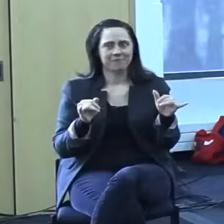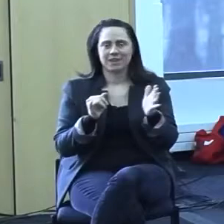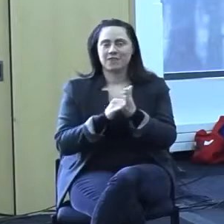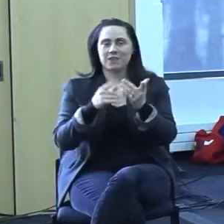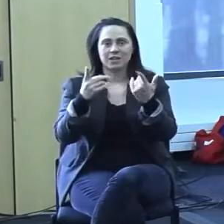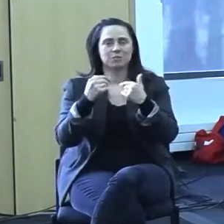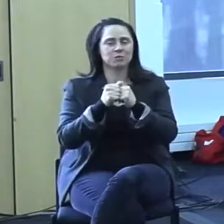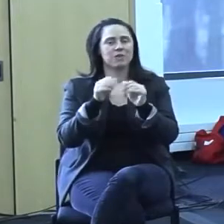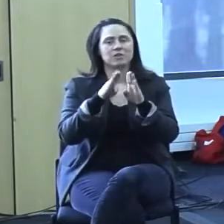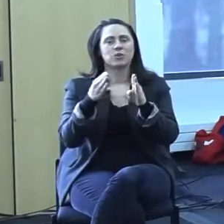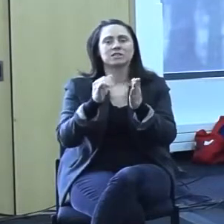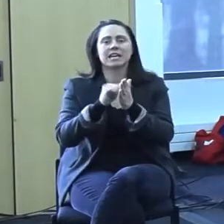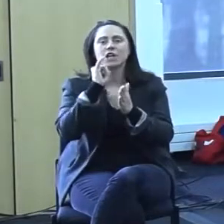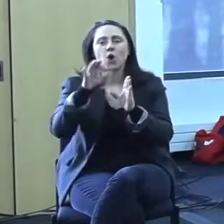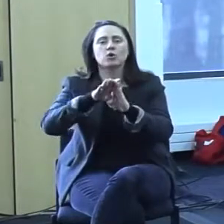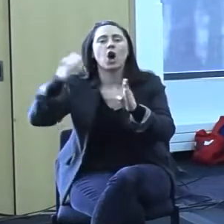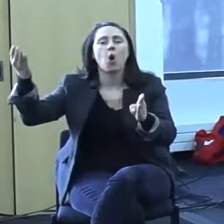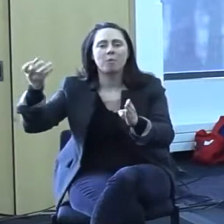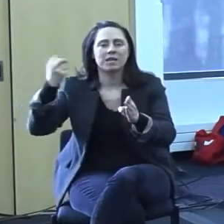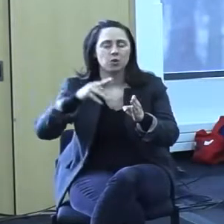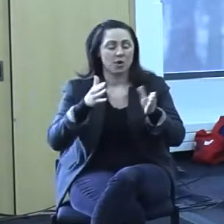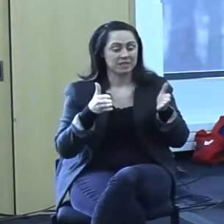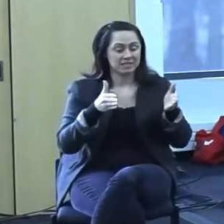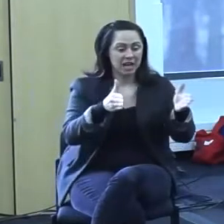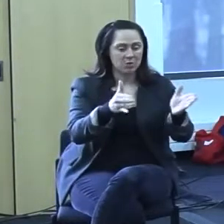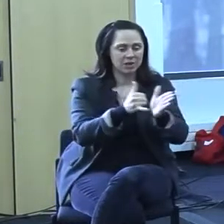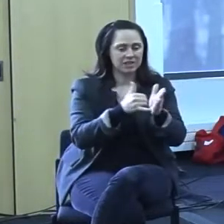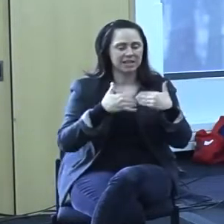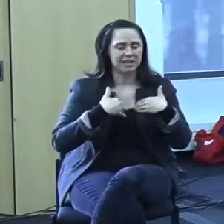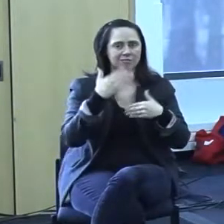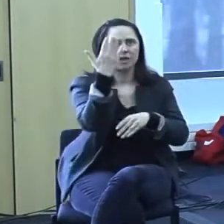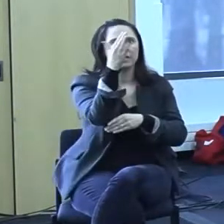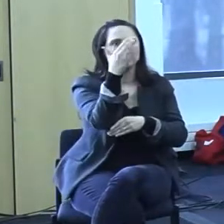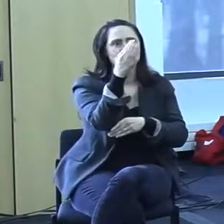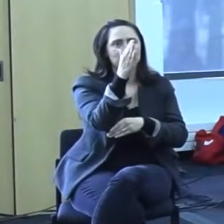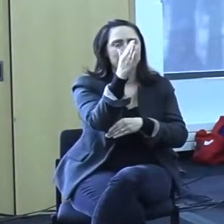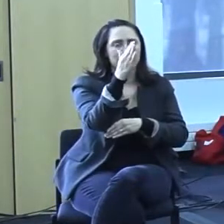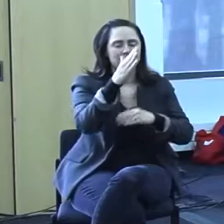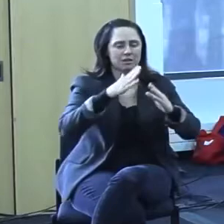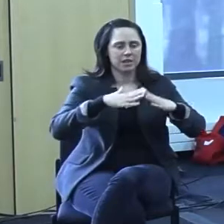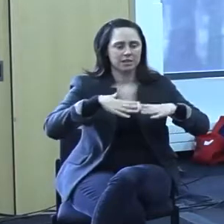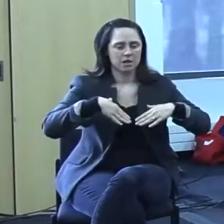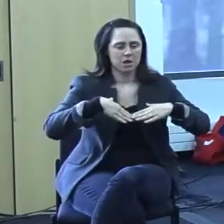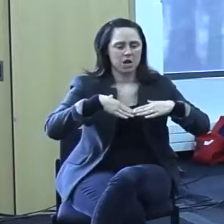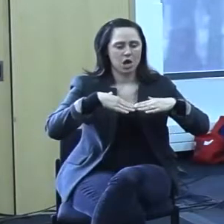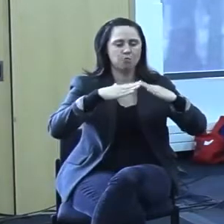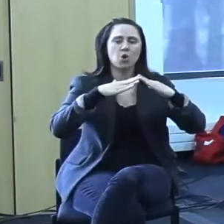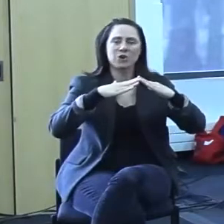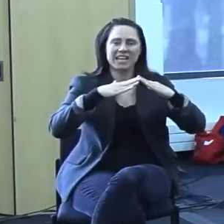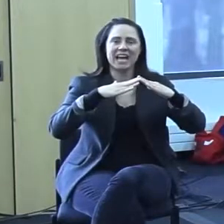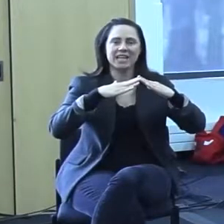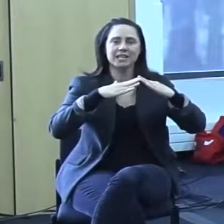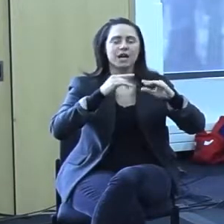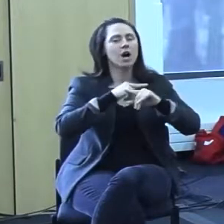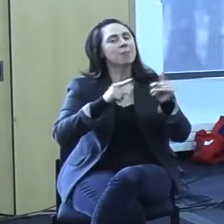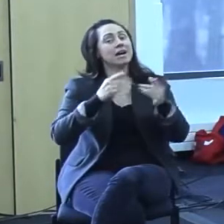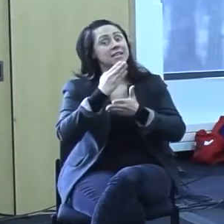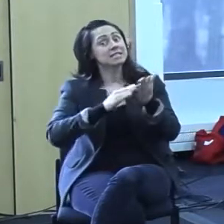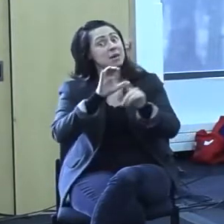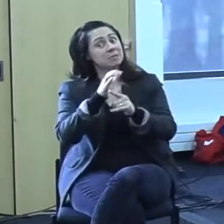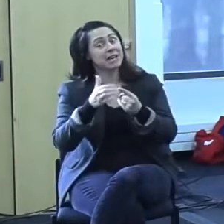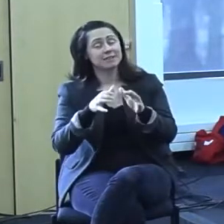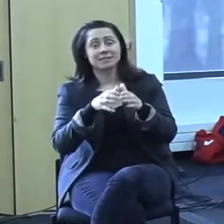the doors that don't open or the sidewalks that have like a tree uprooting it. But then in some cases,